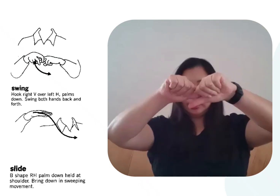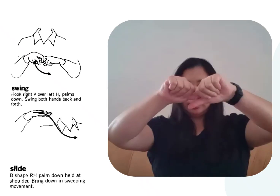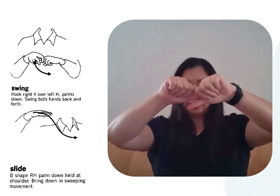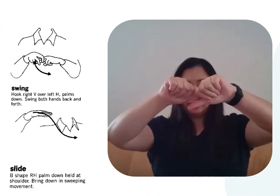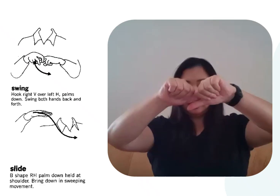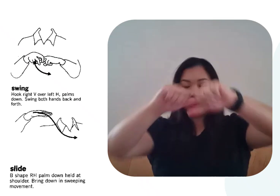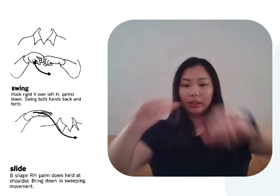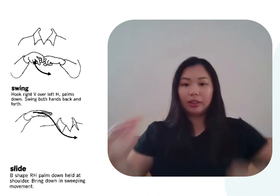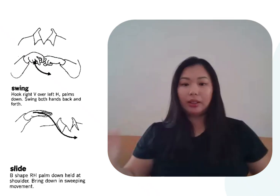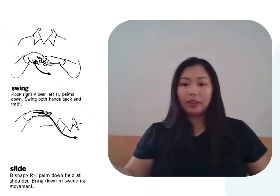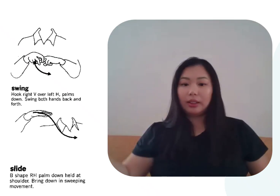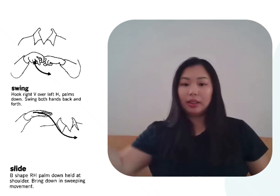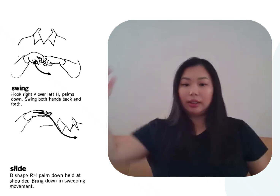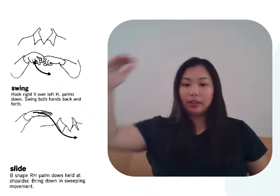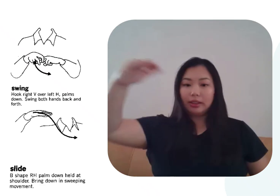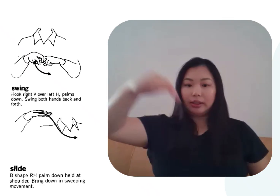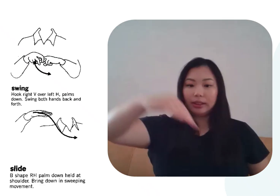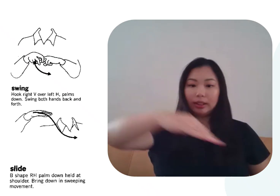puzzle,